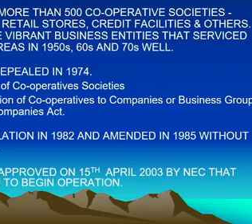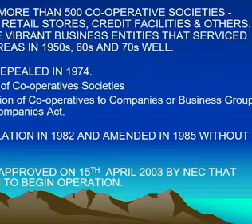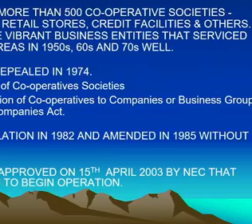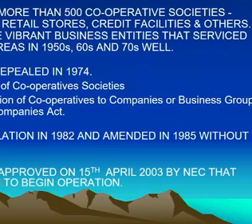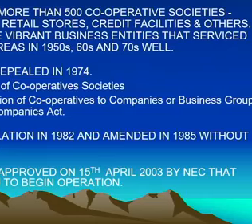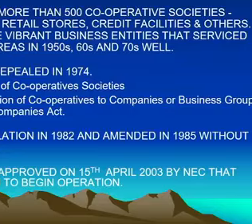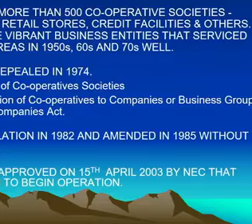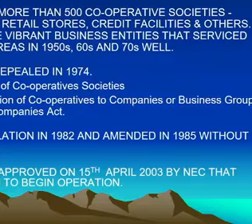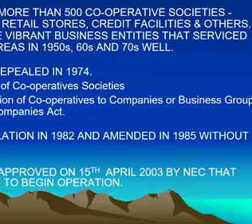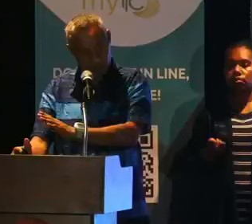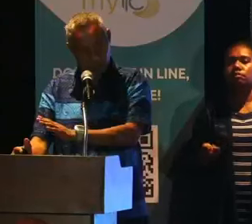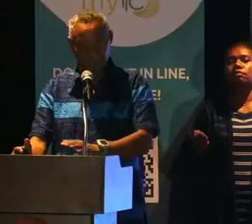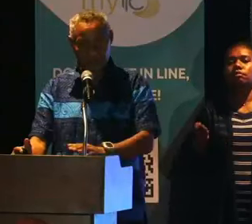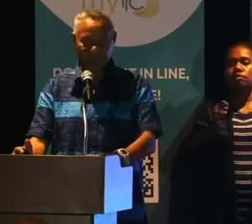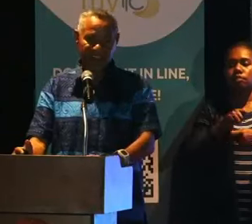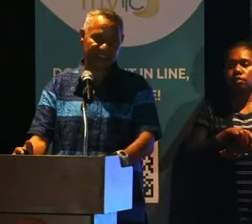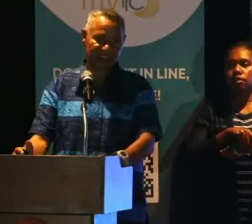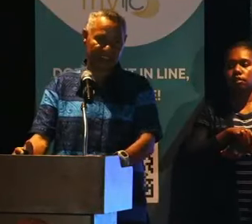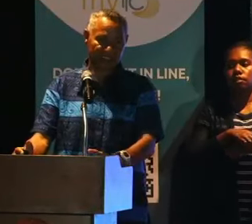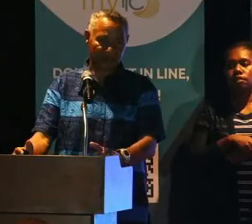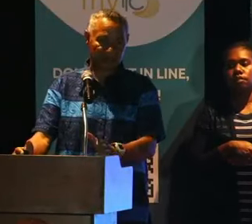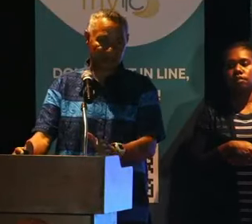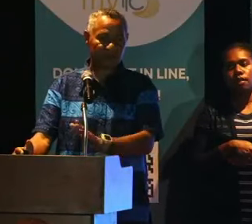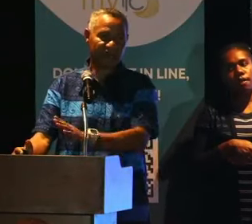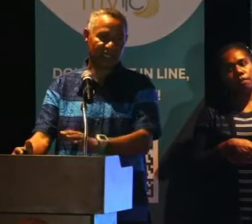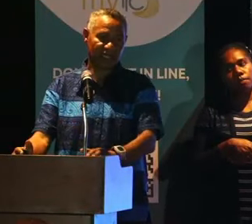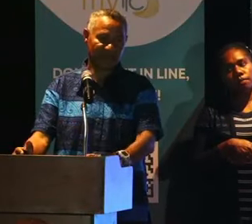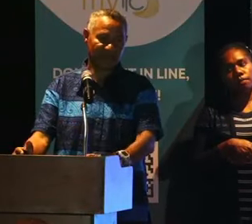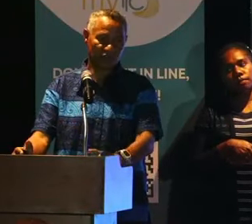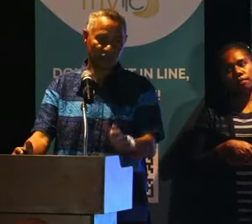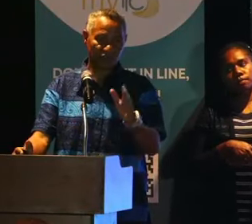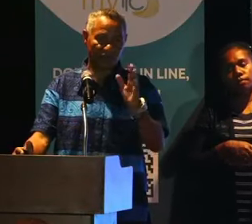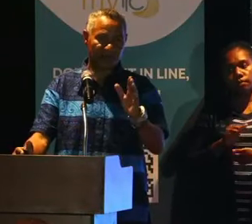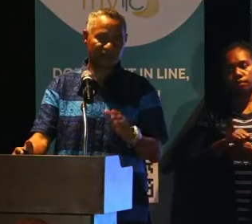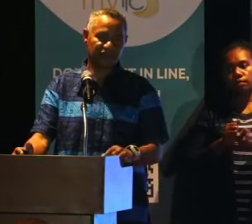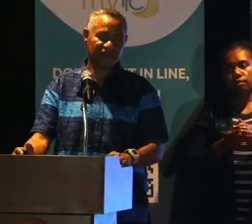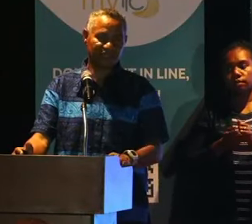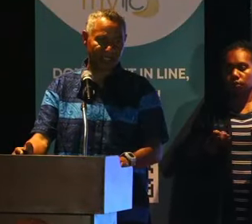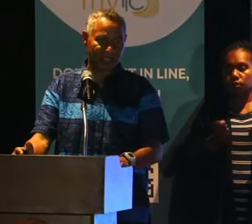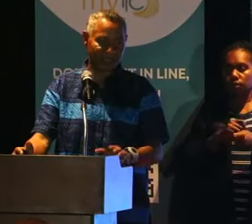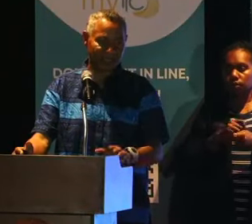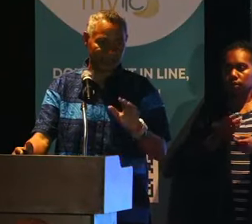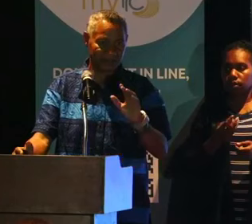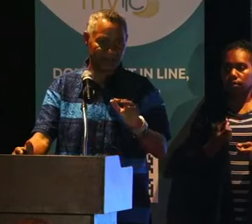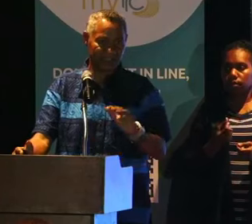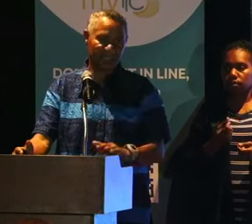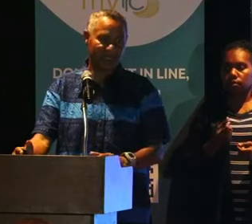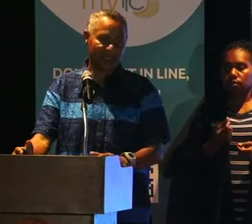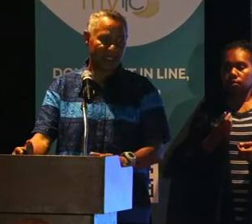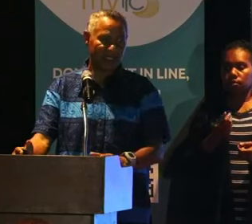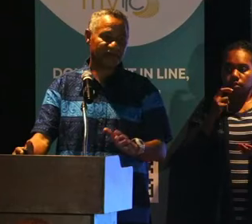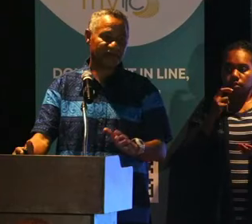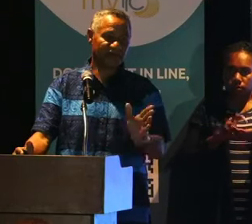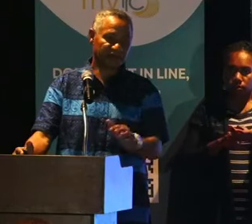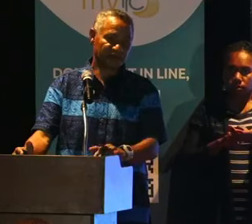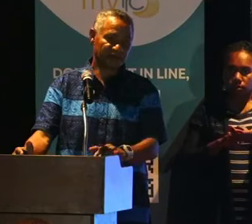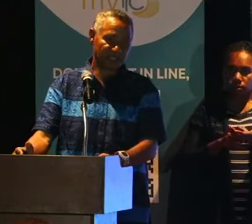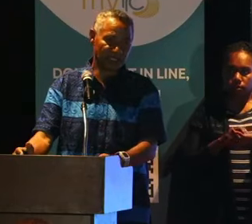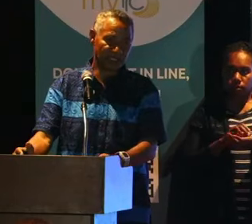cooperative companies in transfer goal of company business. It went to companies. So those cooperatives registered under that period of time, they